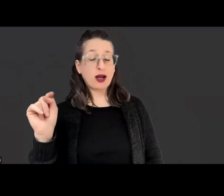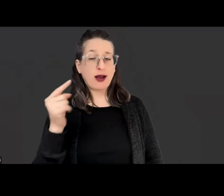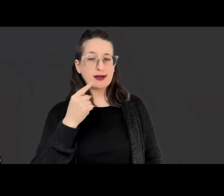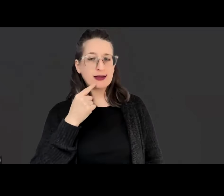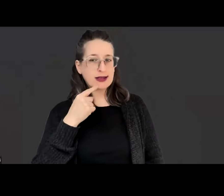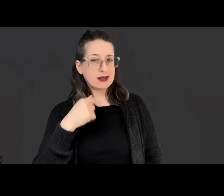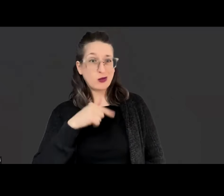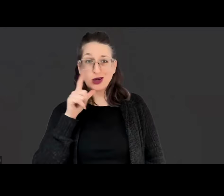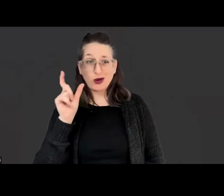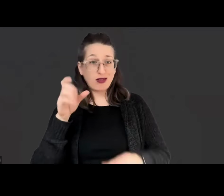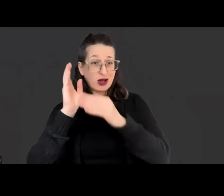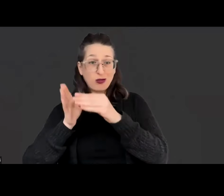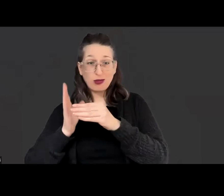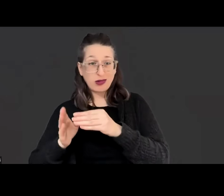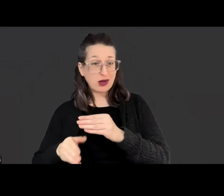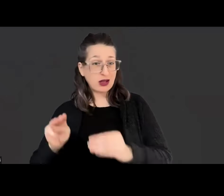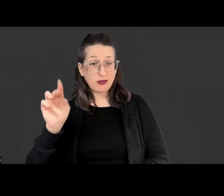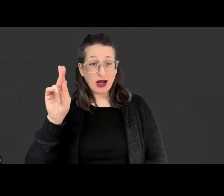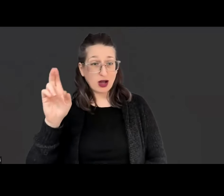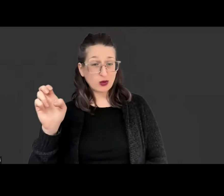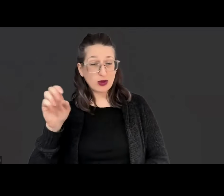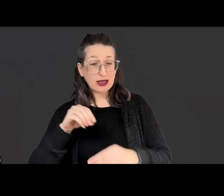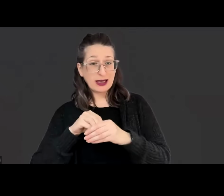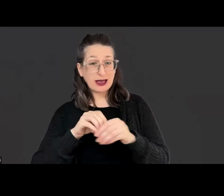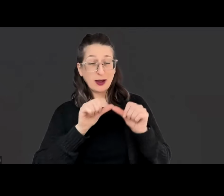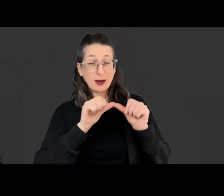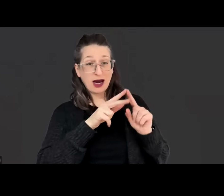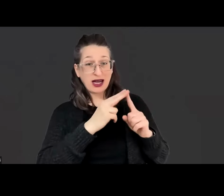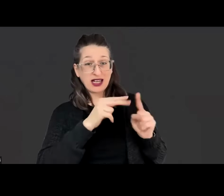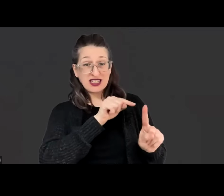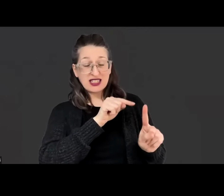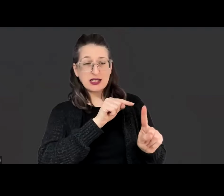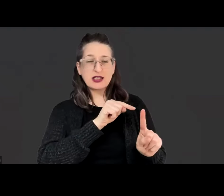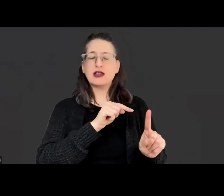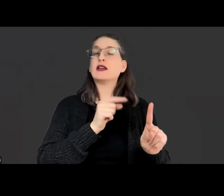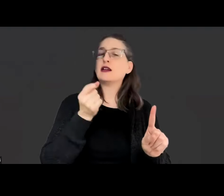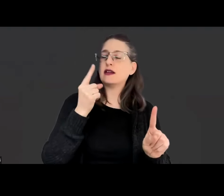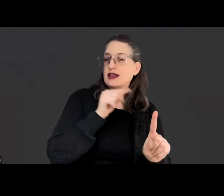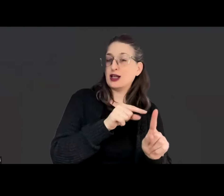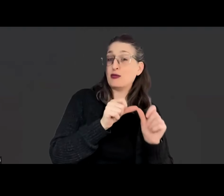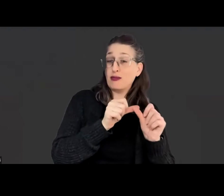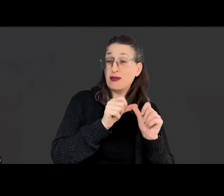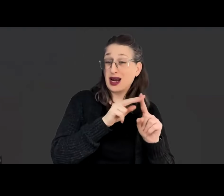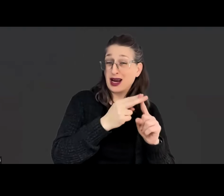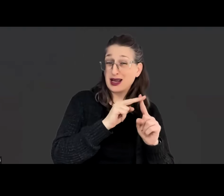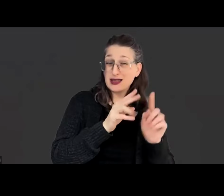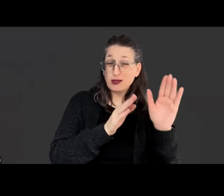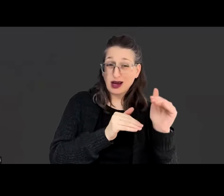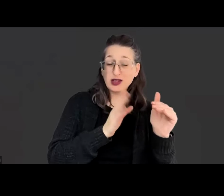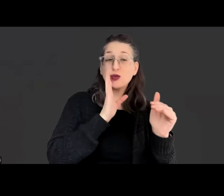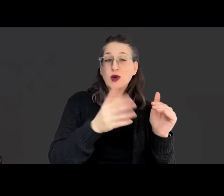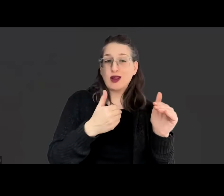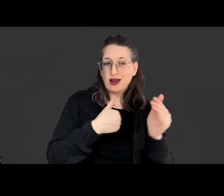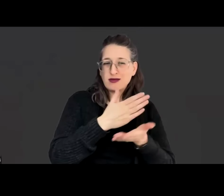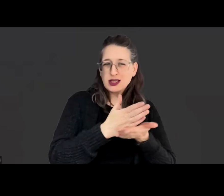maintenance package. So in the maintenance package, you'll have assignments. There'll be some reading assignments and some multimedia assignments. They're not